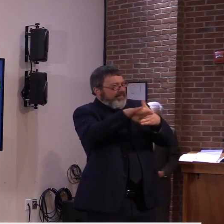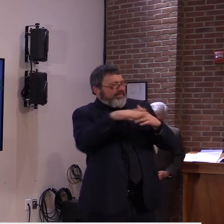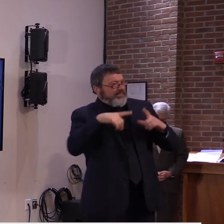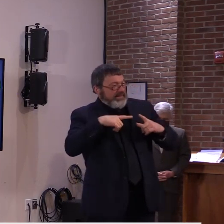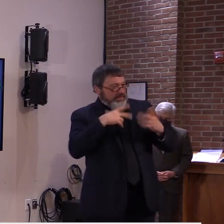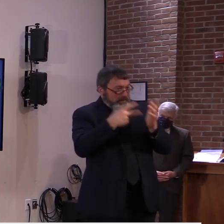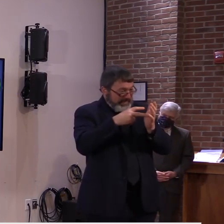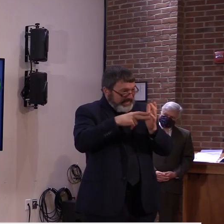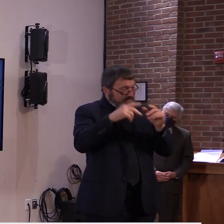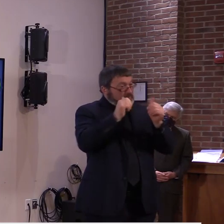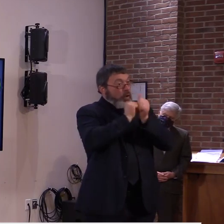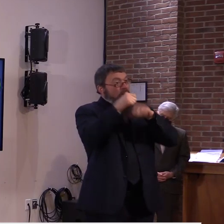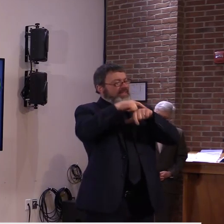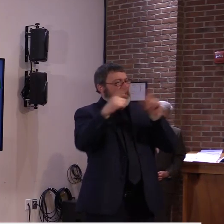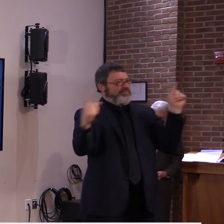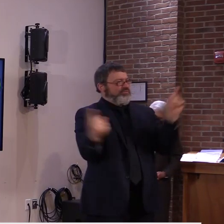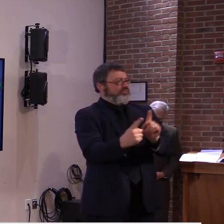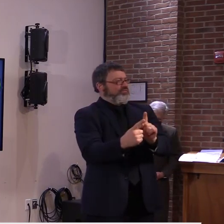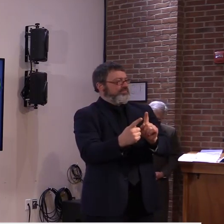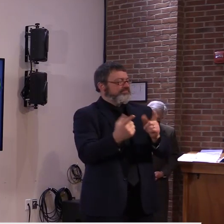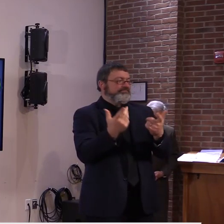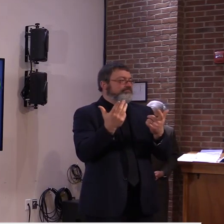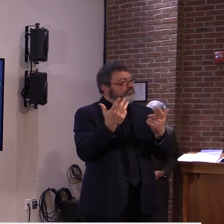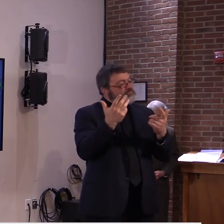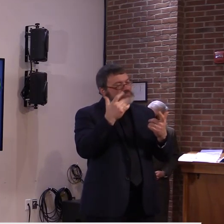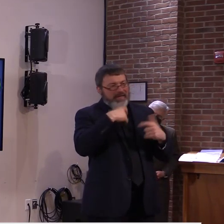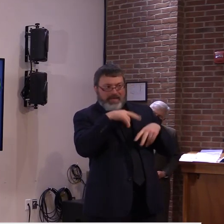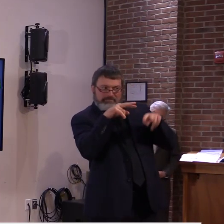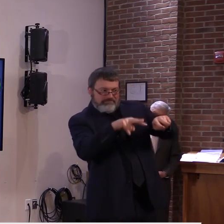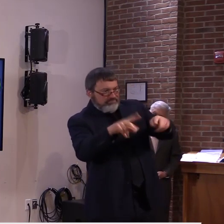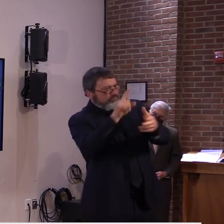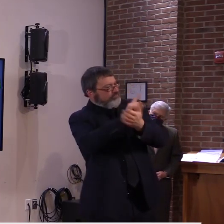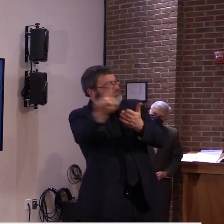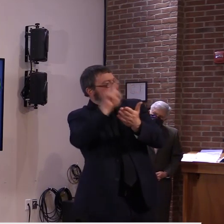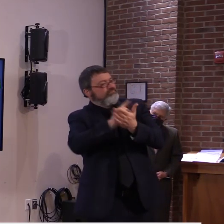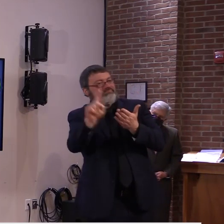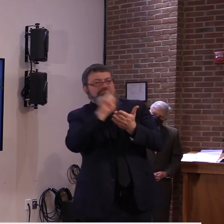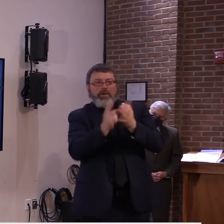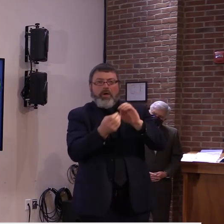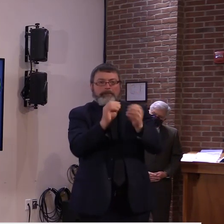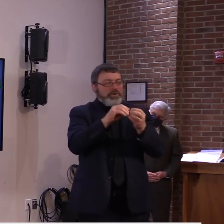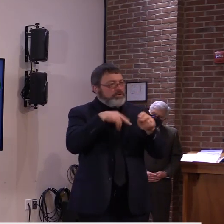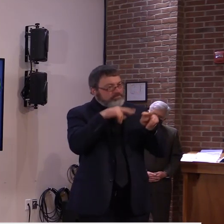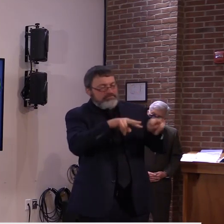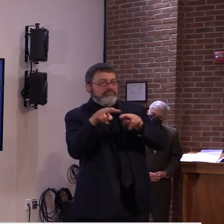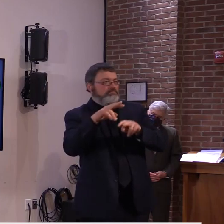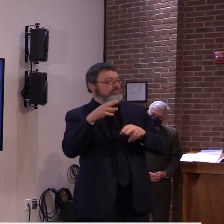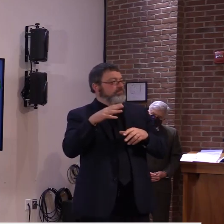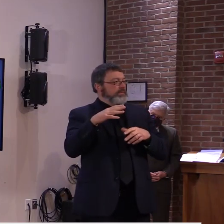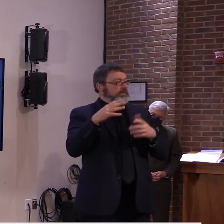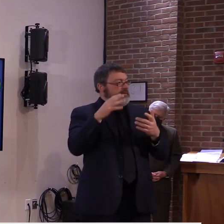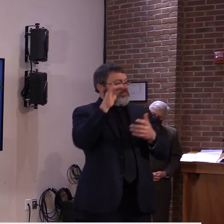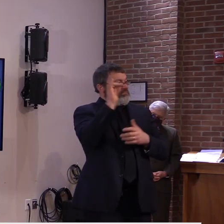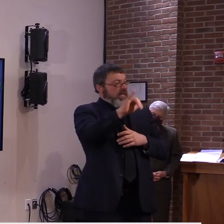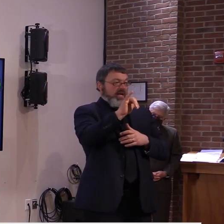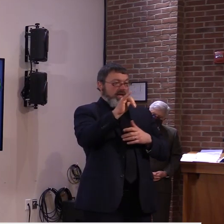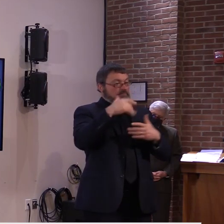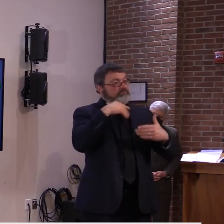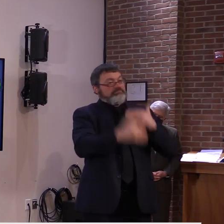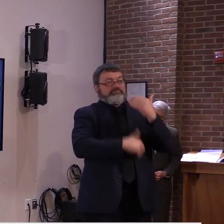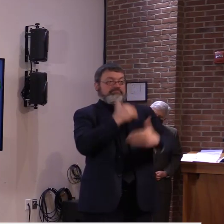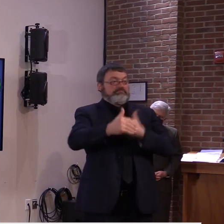the upcoming holiday, the new year, and so forth, and there'll be a break in between, so we're sensitive to that.